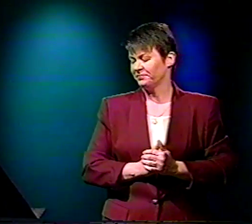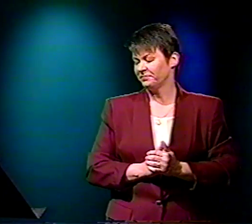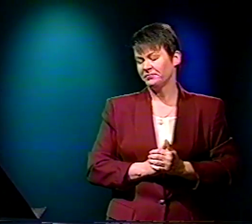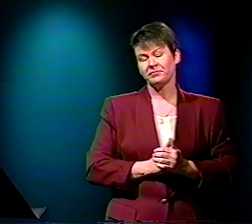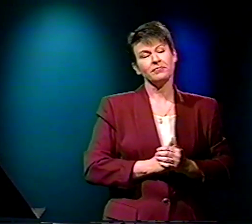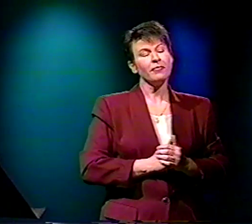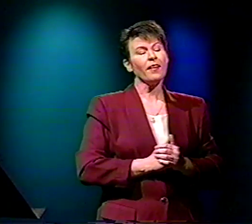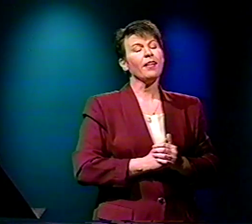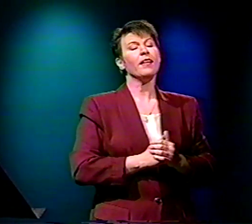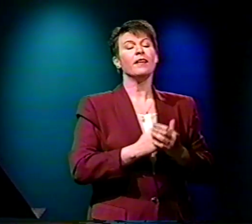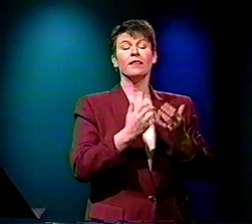dilemma.